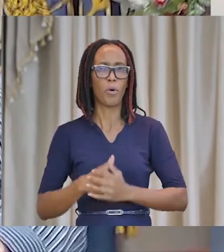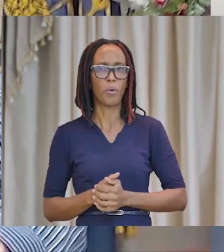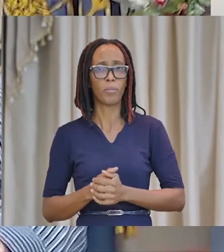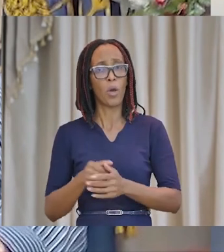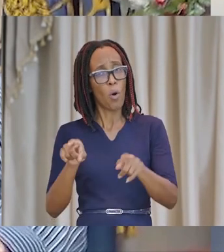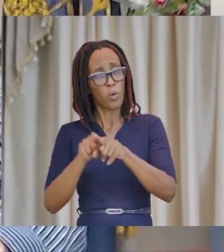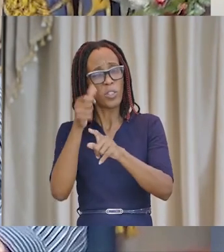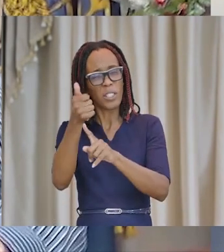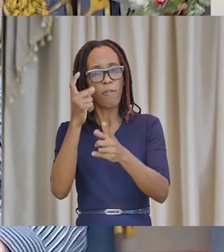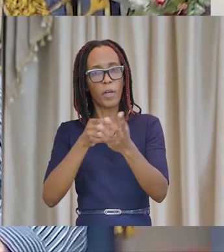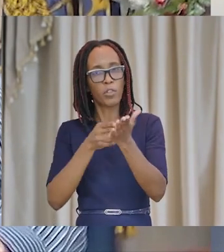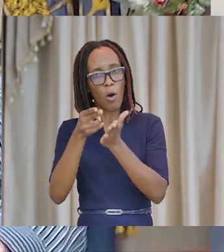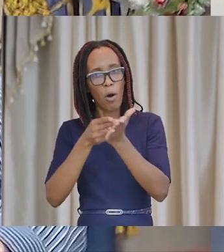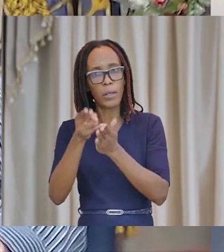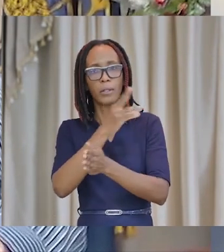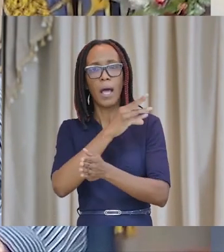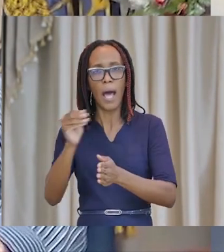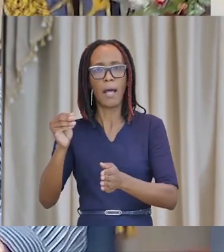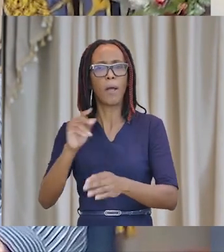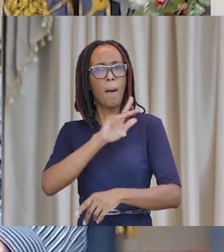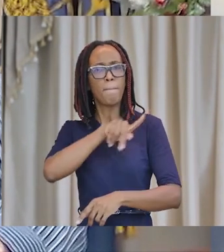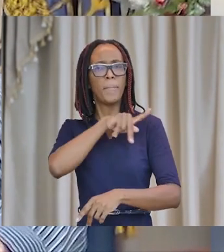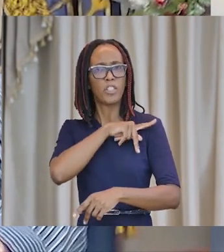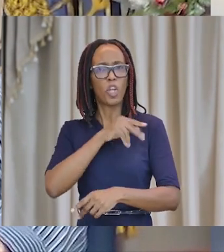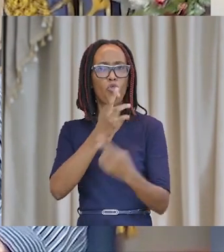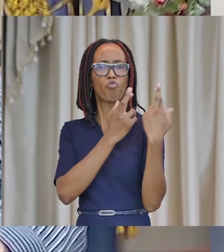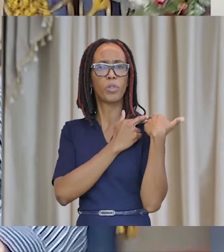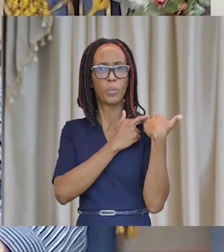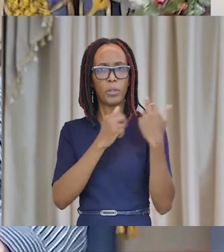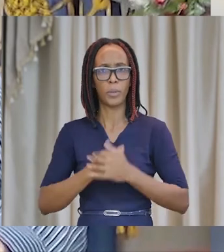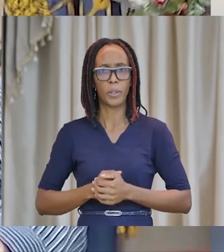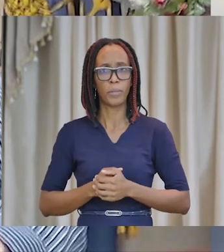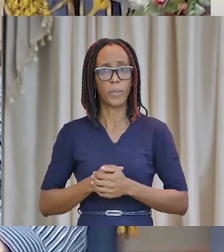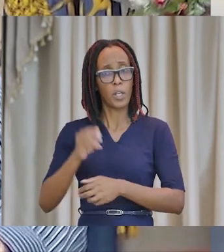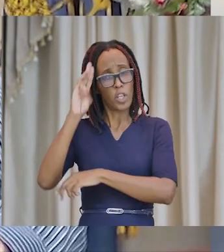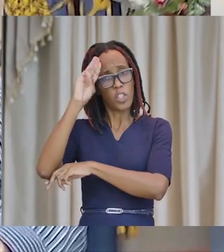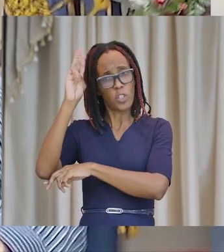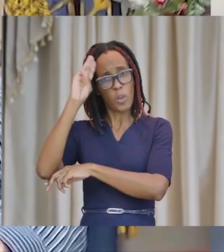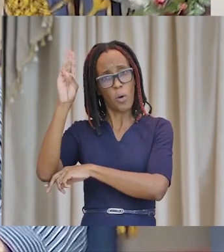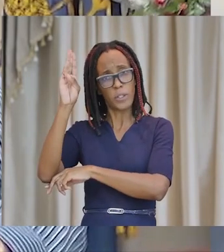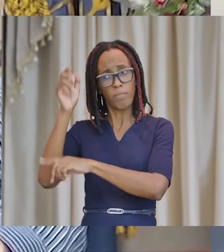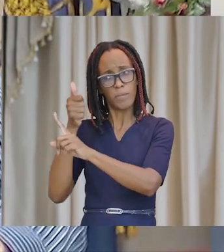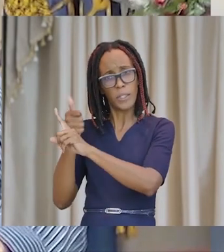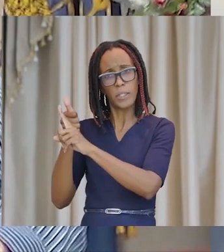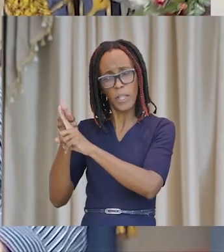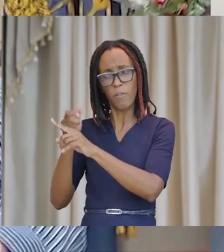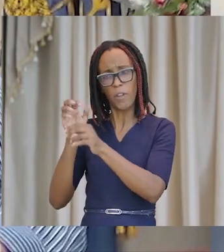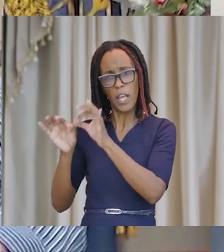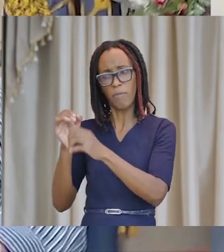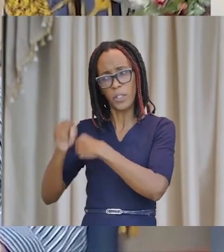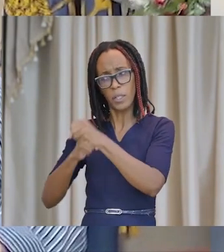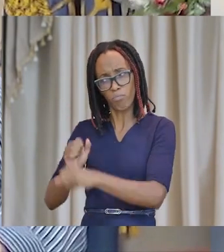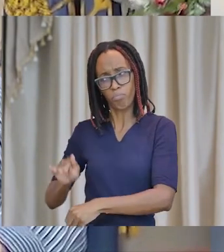personal responsibility can be built. A journey through the Scouting movement instills in its eager young